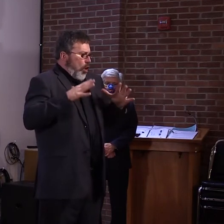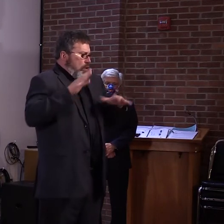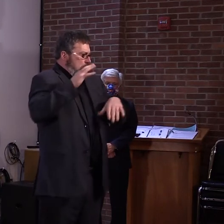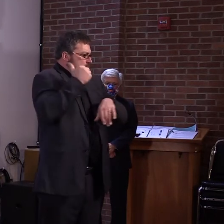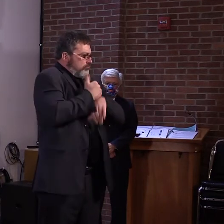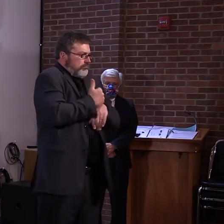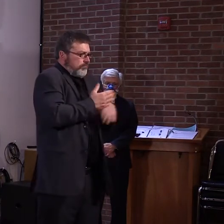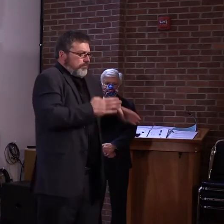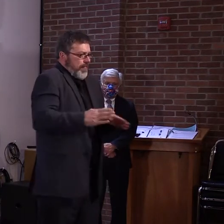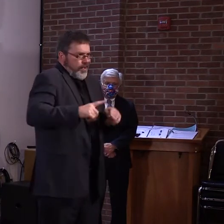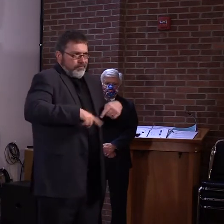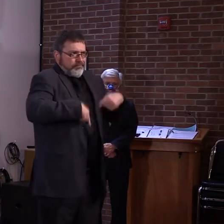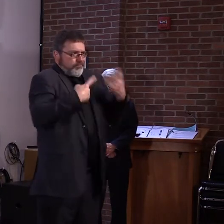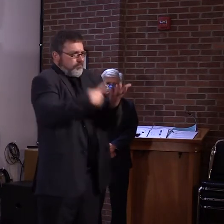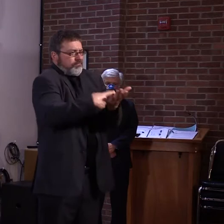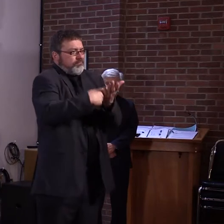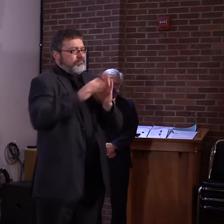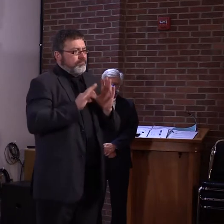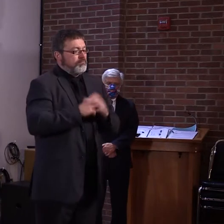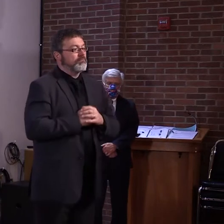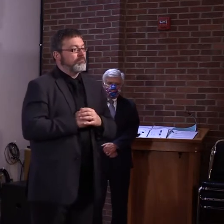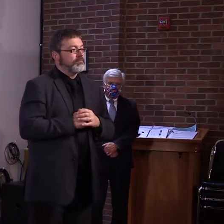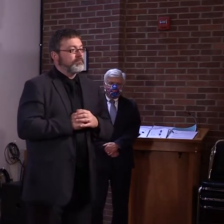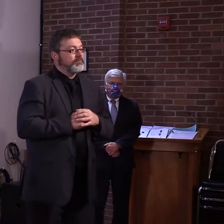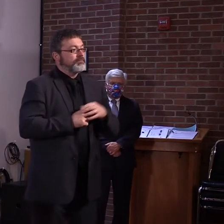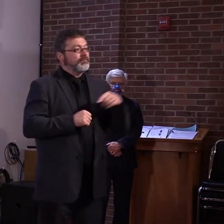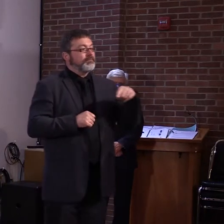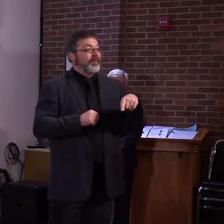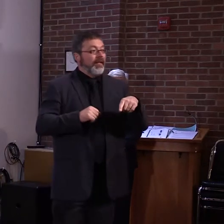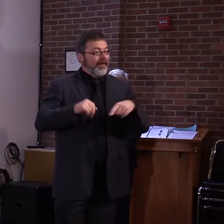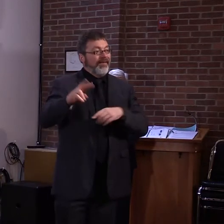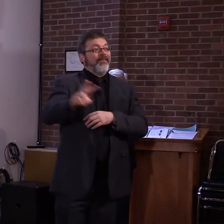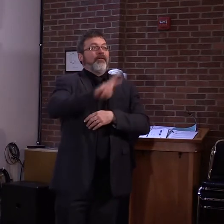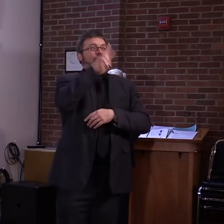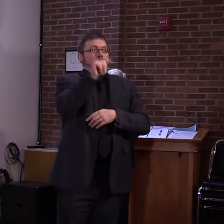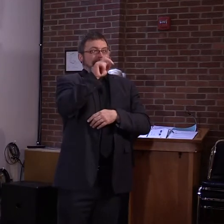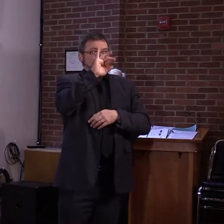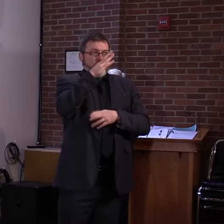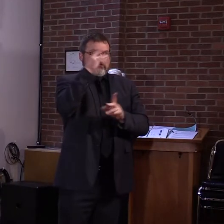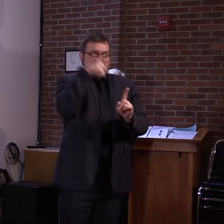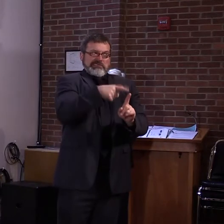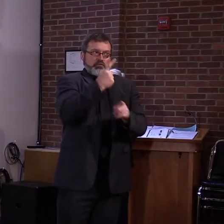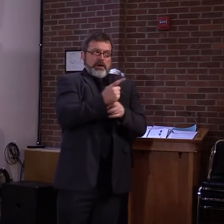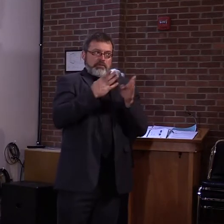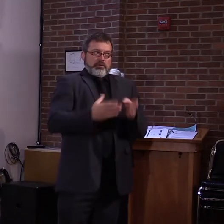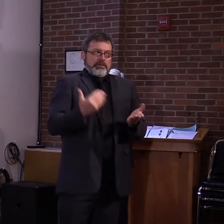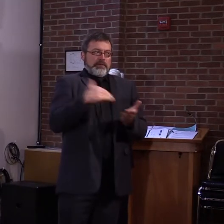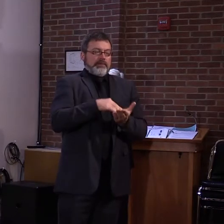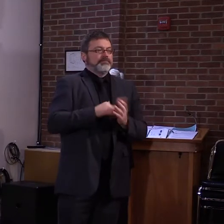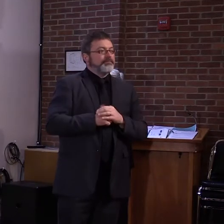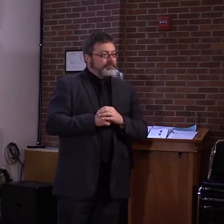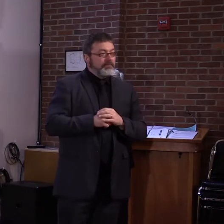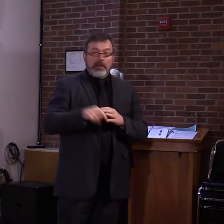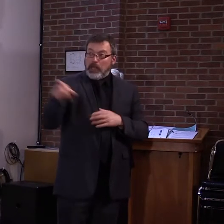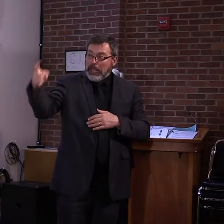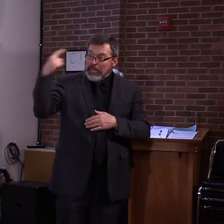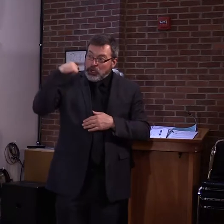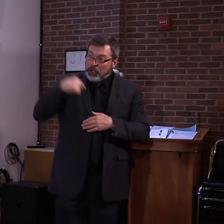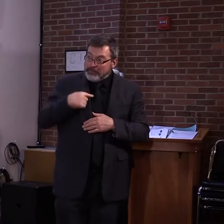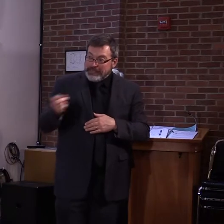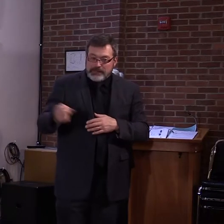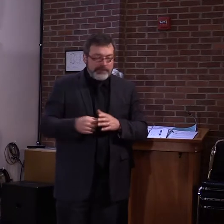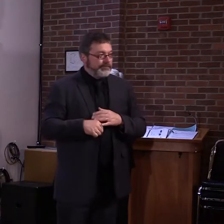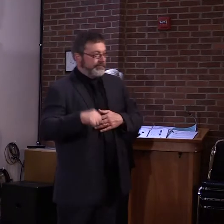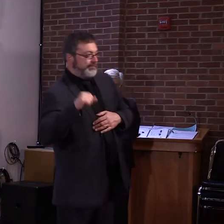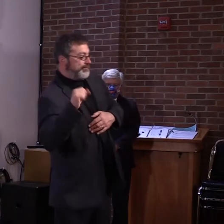All right, we'll try Aaron from VT Digger again. Hi, can you hear me? Yes. Okay,